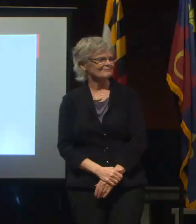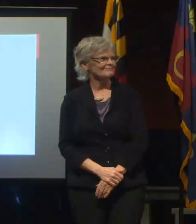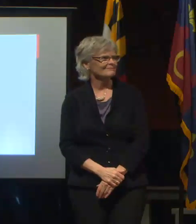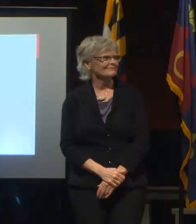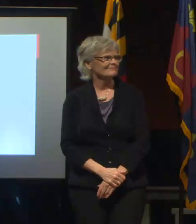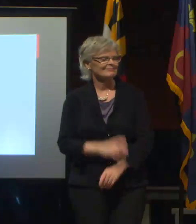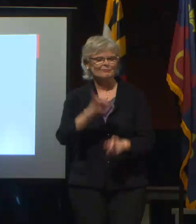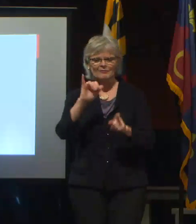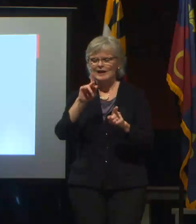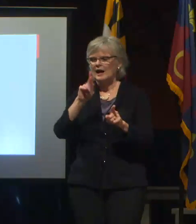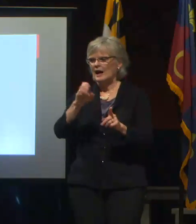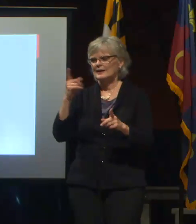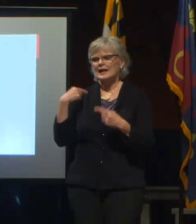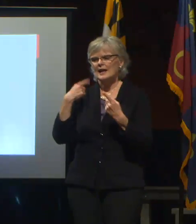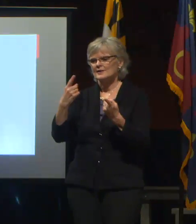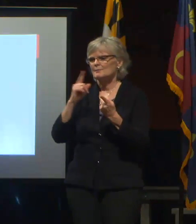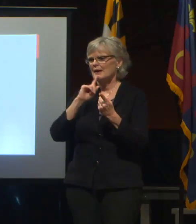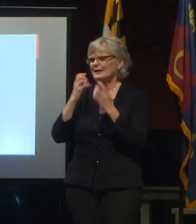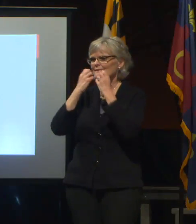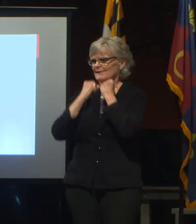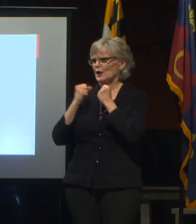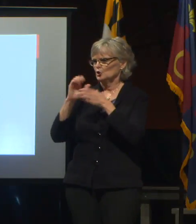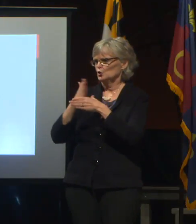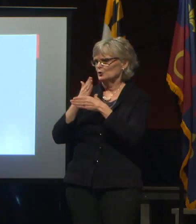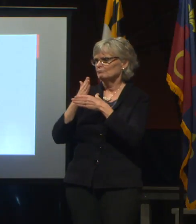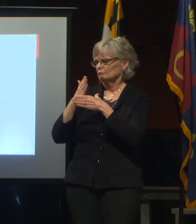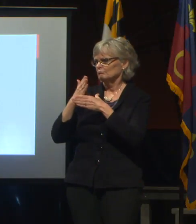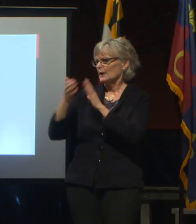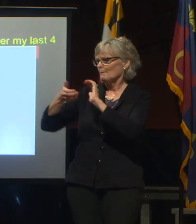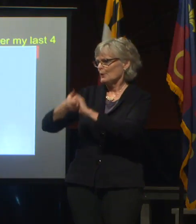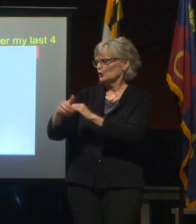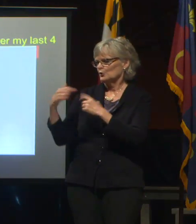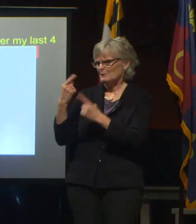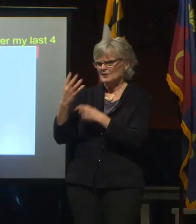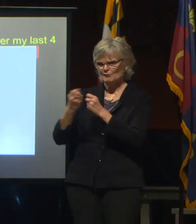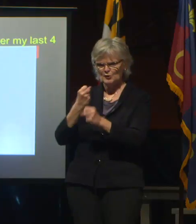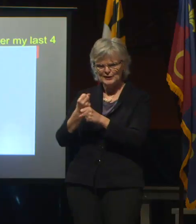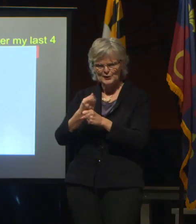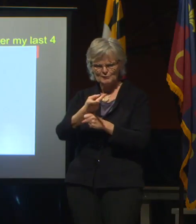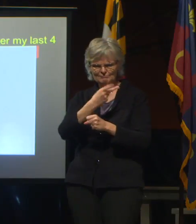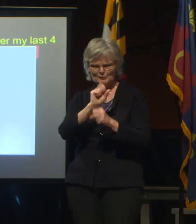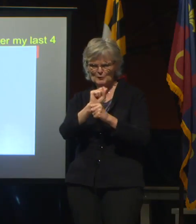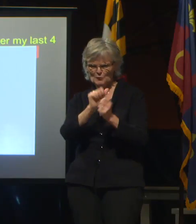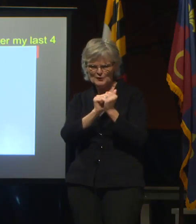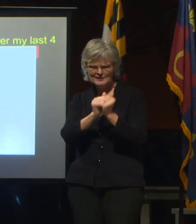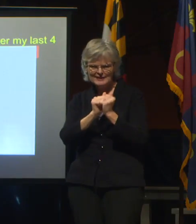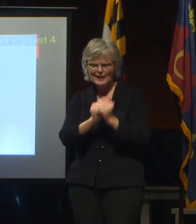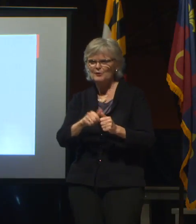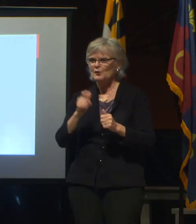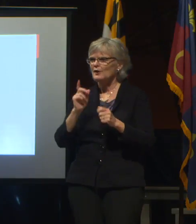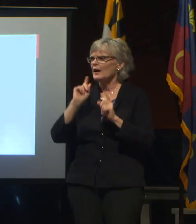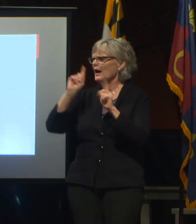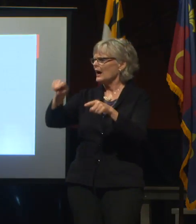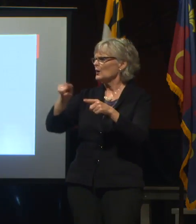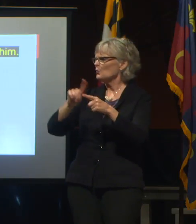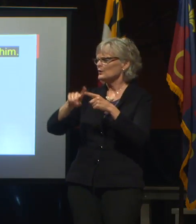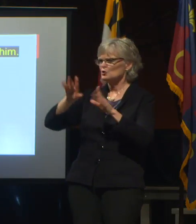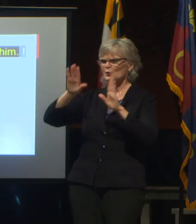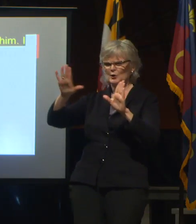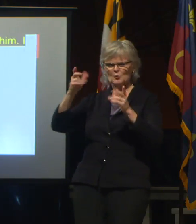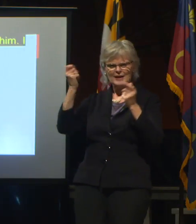Ike truly has been a valued partner over the last 4 years. I've had the chance to work with him. I mentioned I went to a